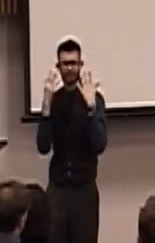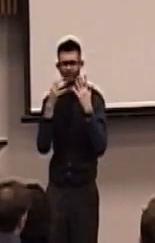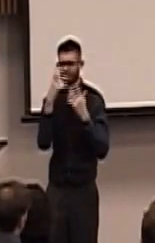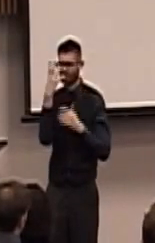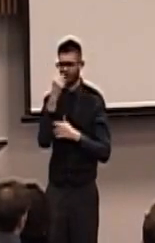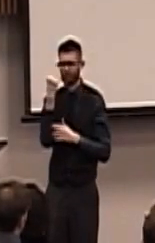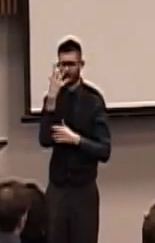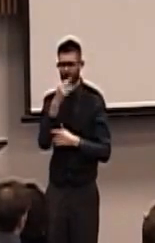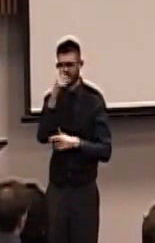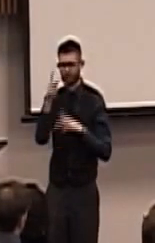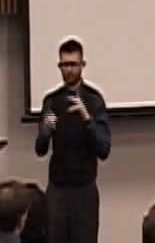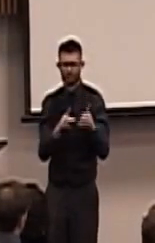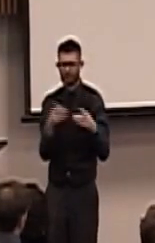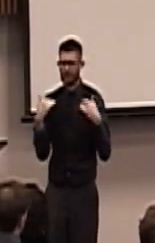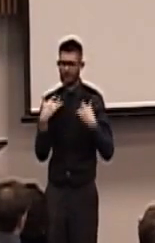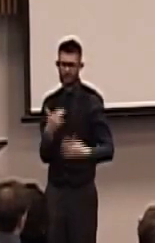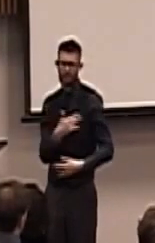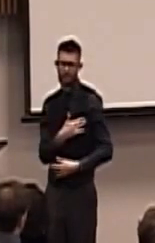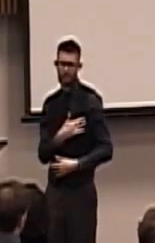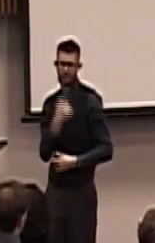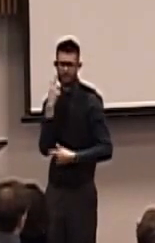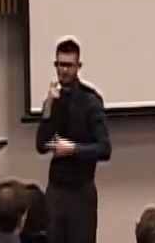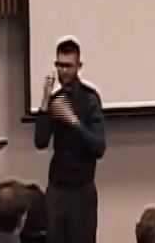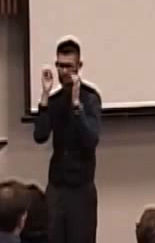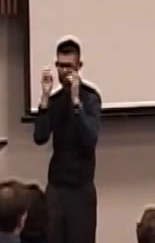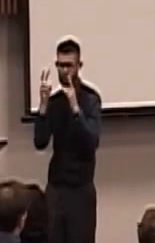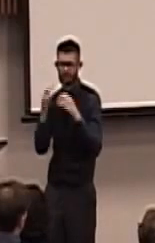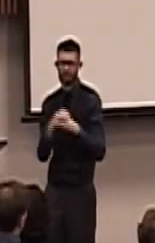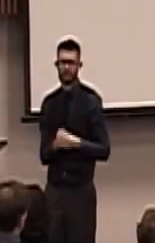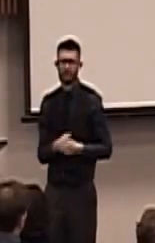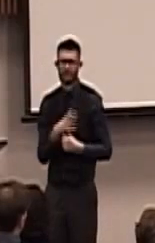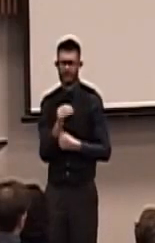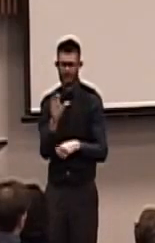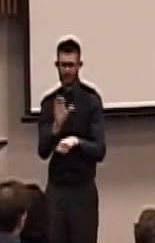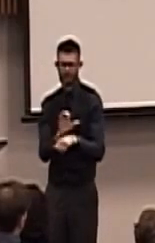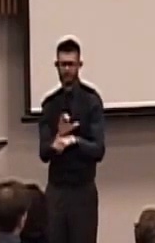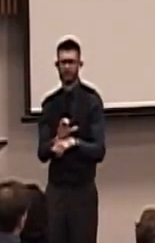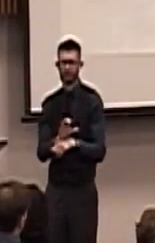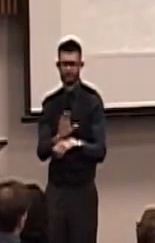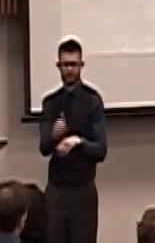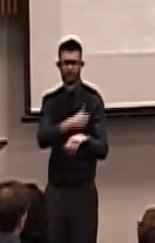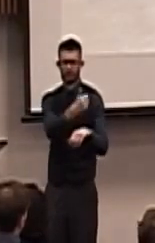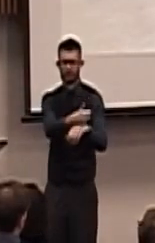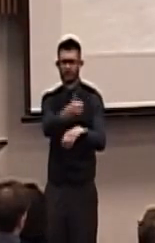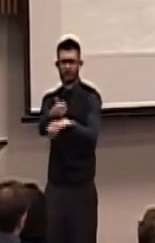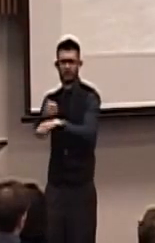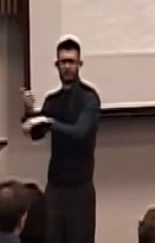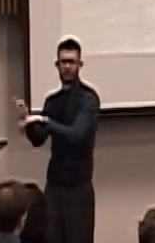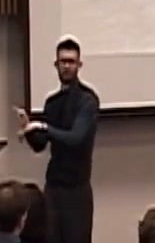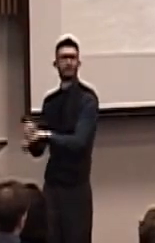And they have a heart for evangelism and for church planning, so it's really exciting.